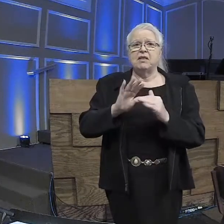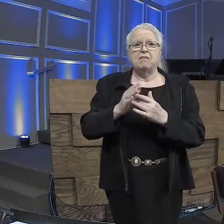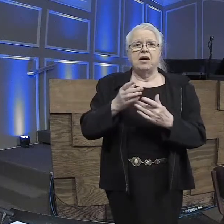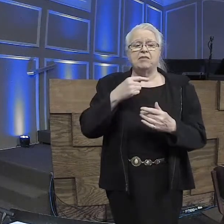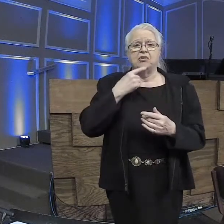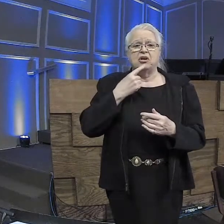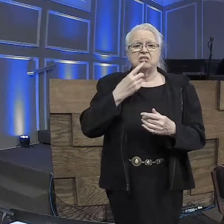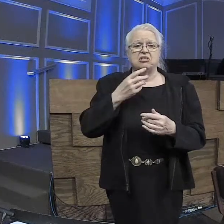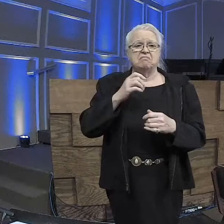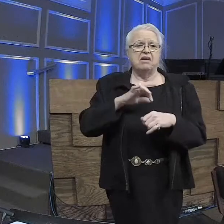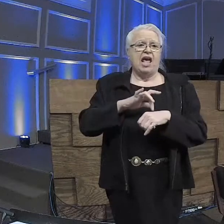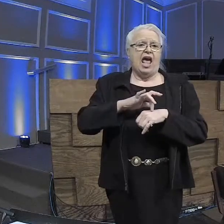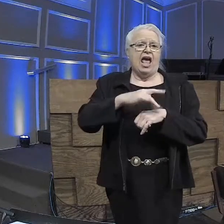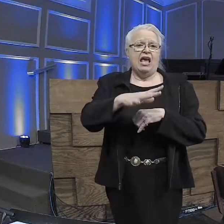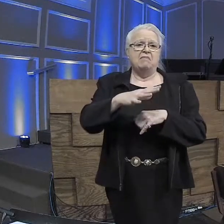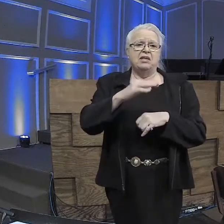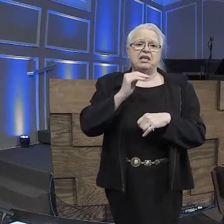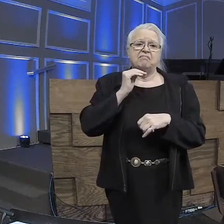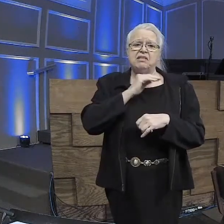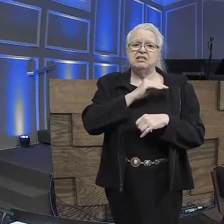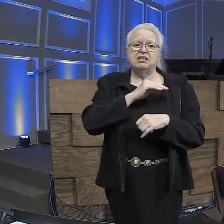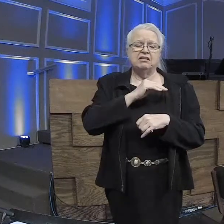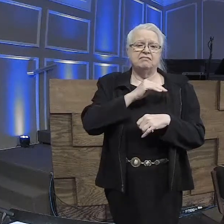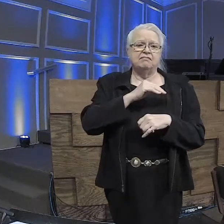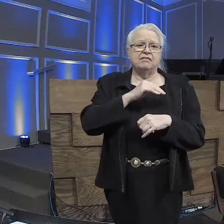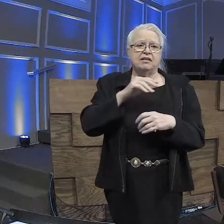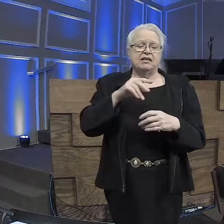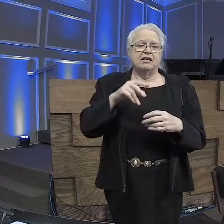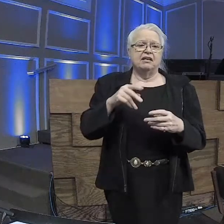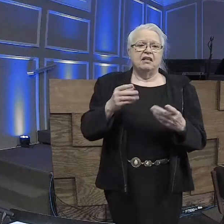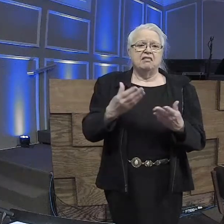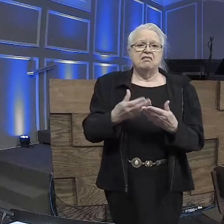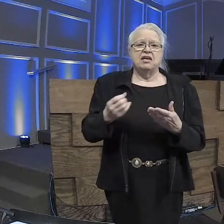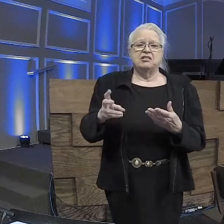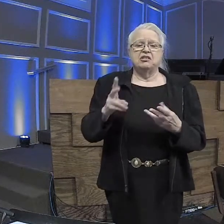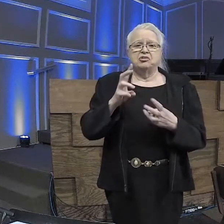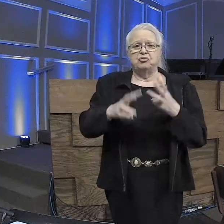deceit. The principles of this world without God.